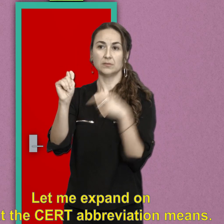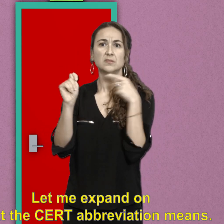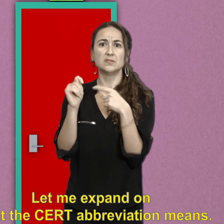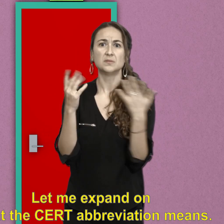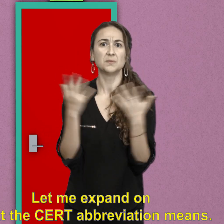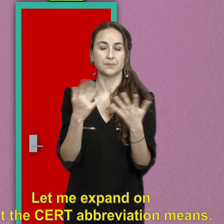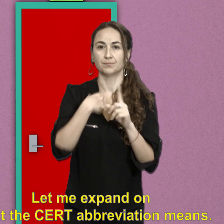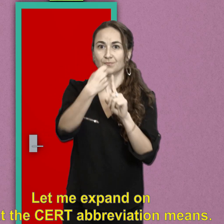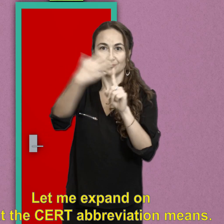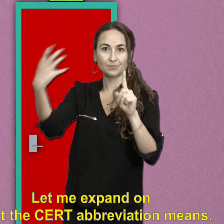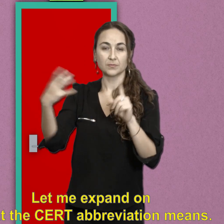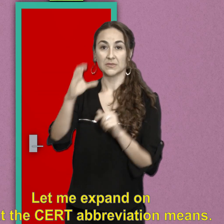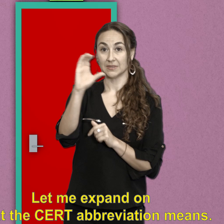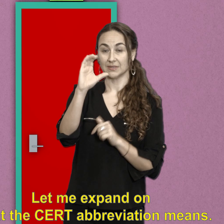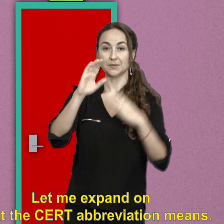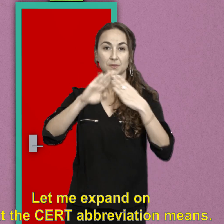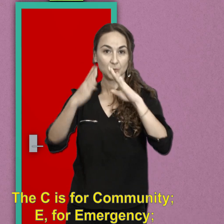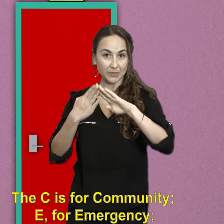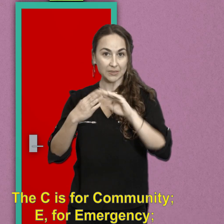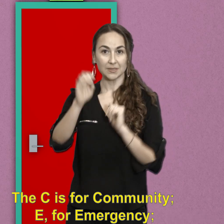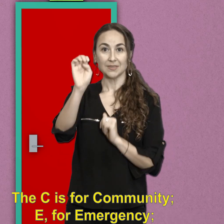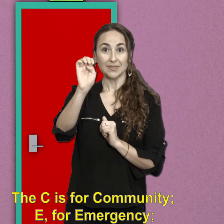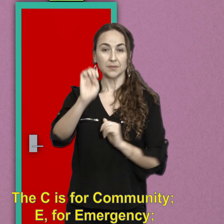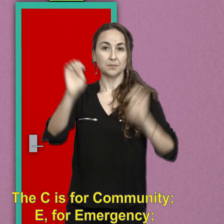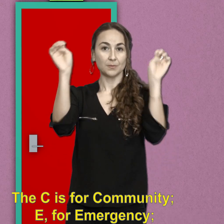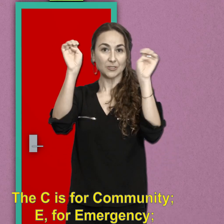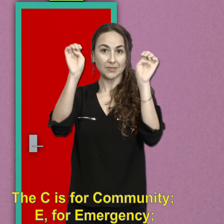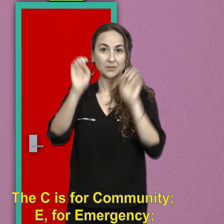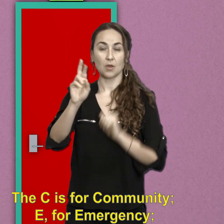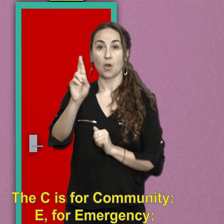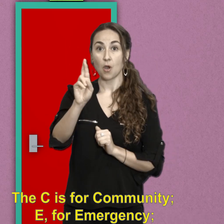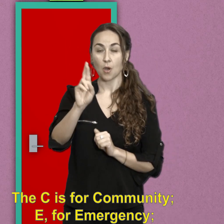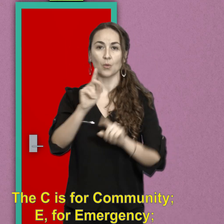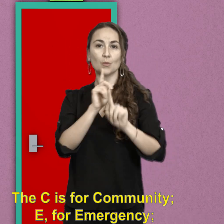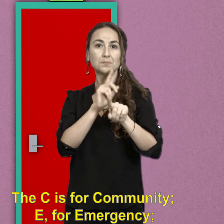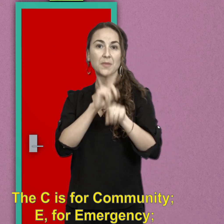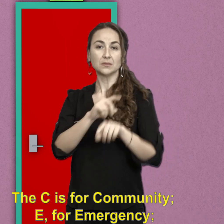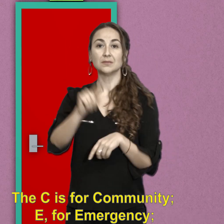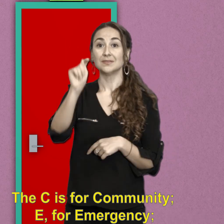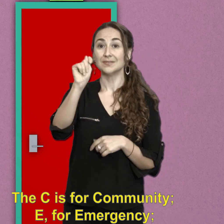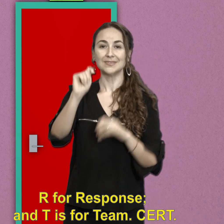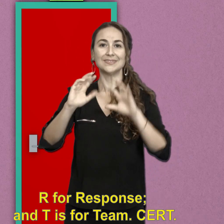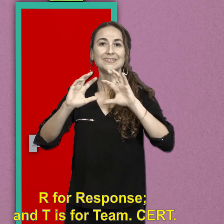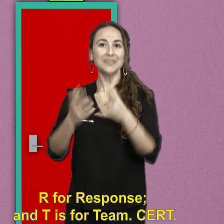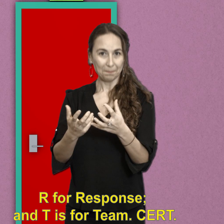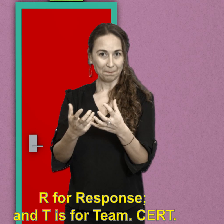on what the CERT abbreviation means. The C is for community, E for emergency, R for response,